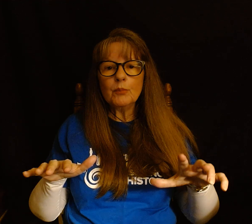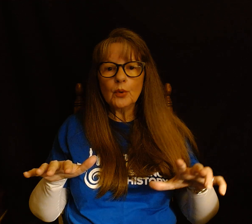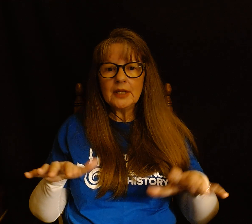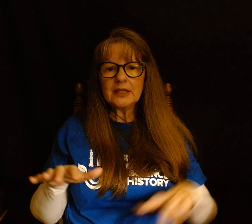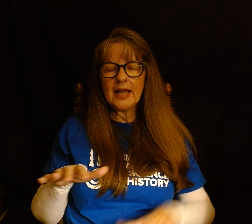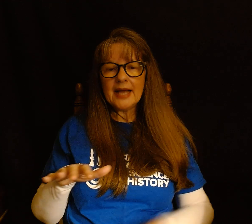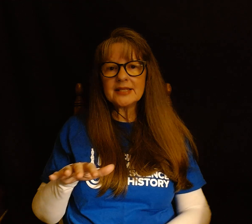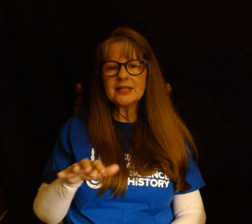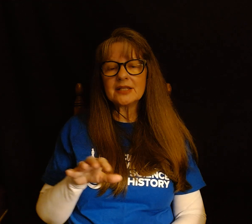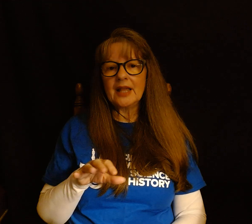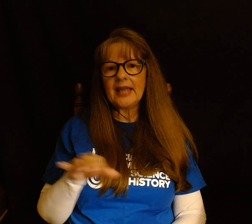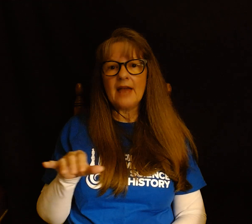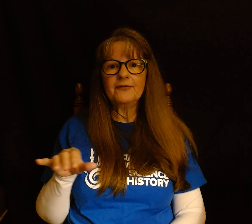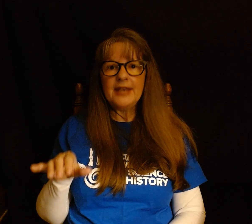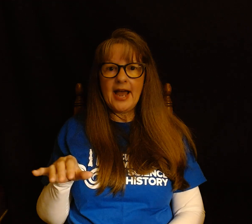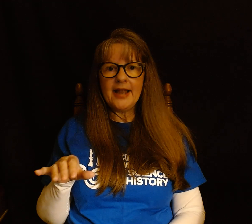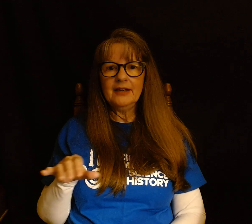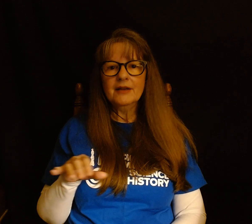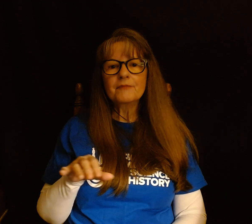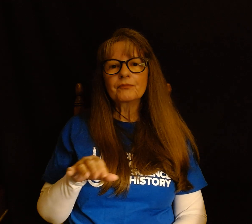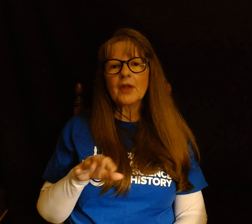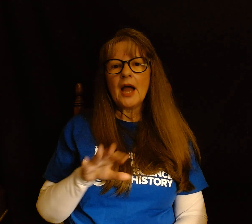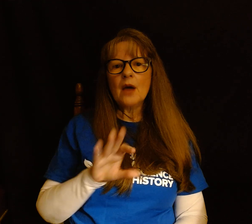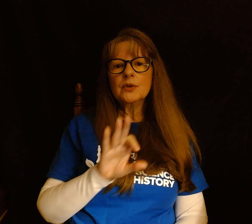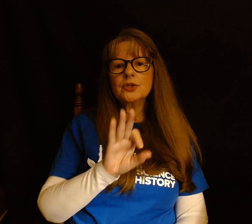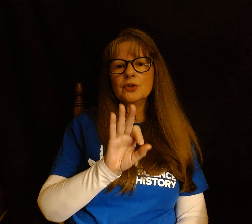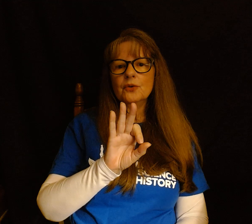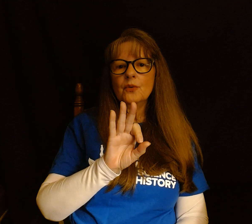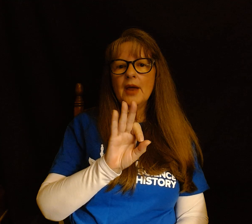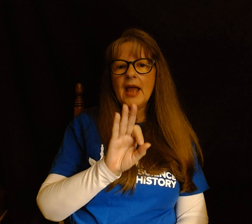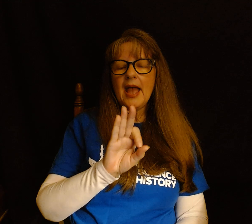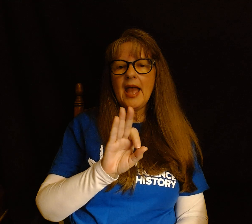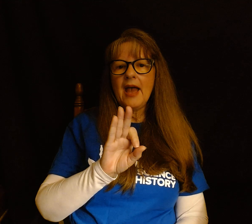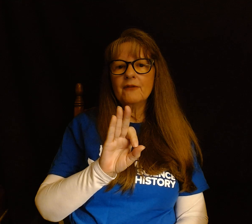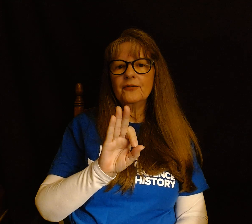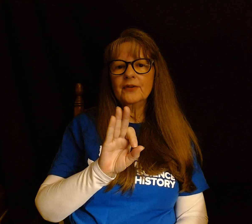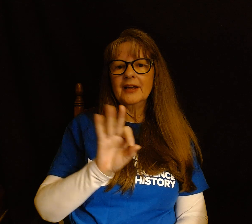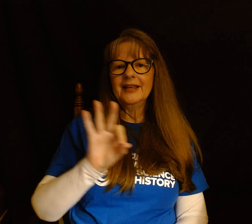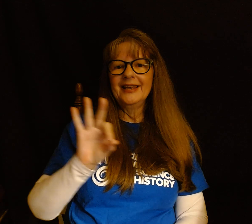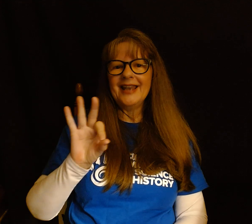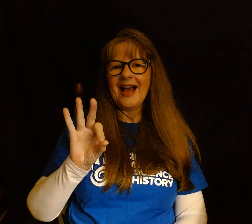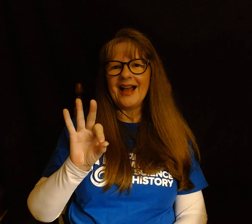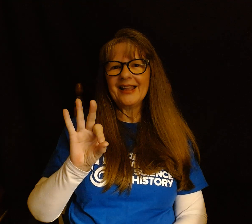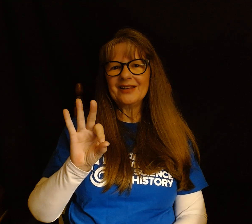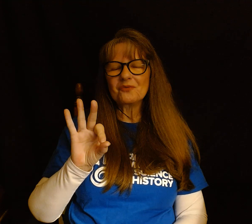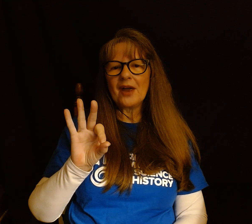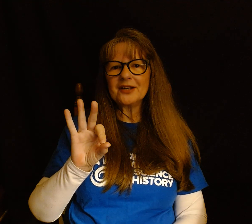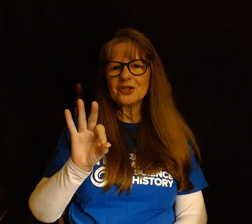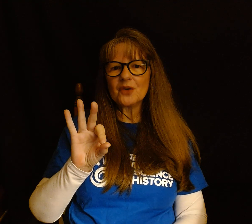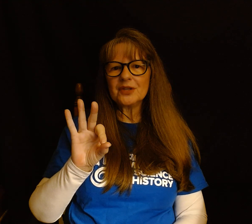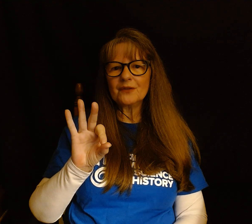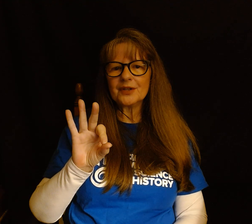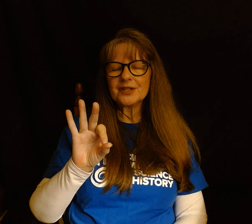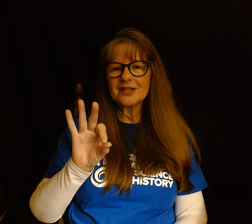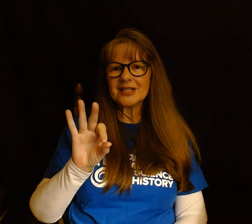keyboarding classes, like F9, I would do F9, right, to show the difference, because it's the